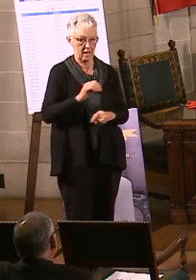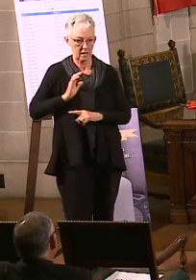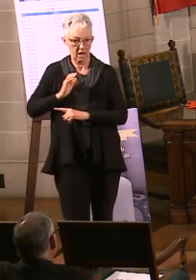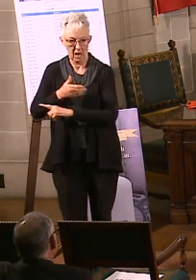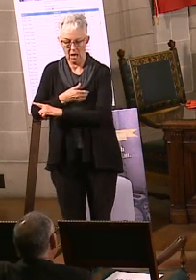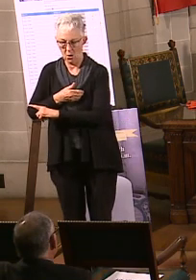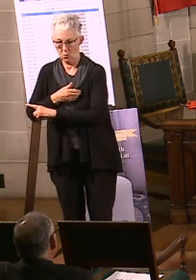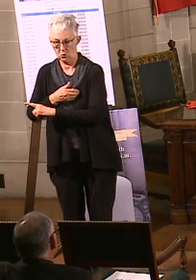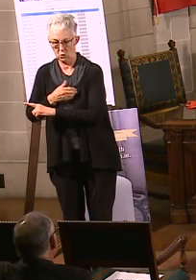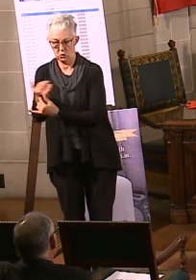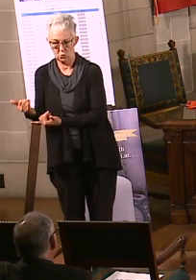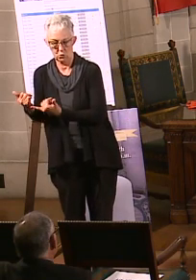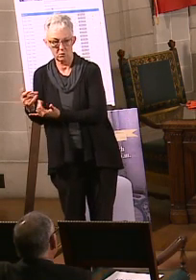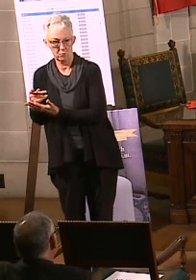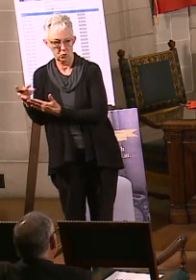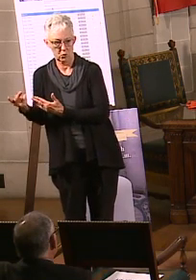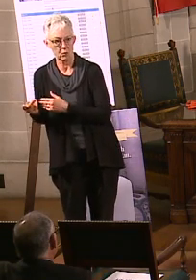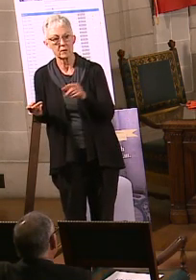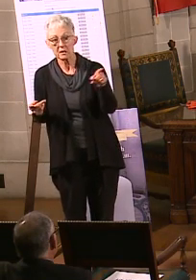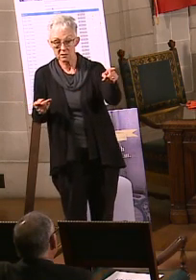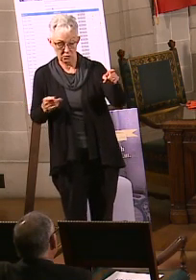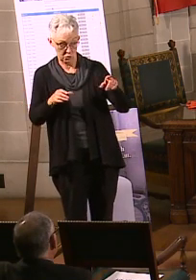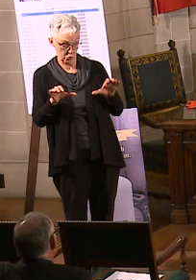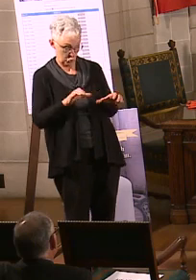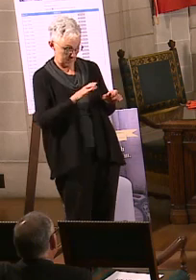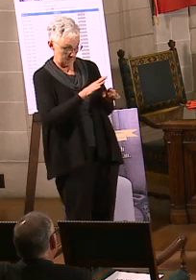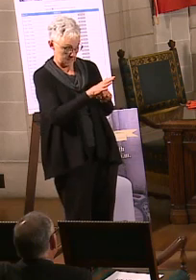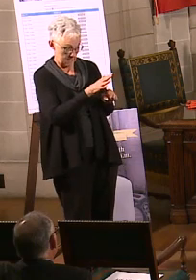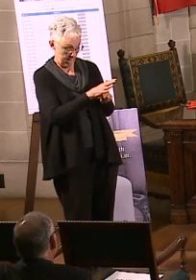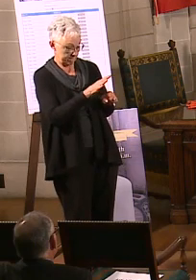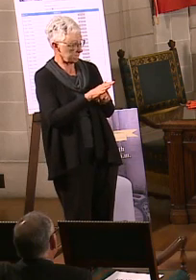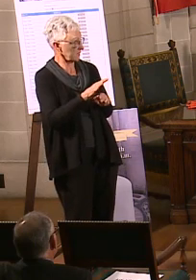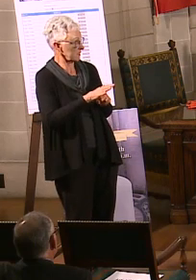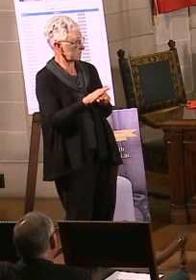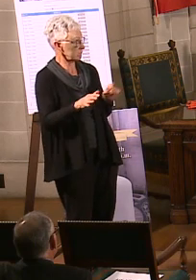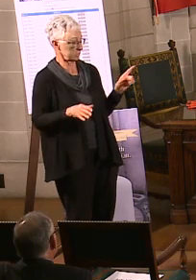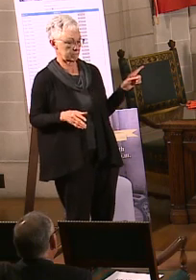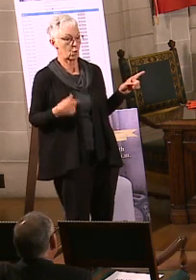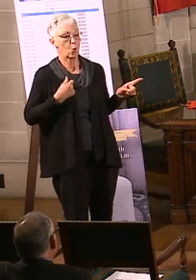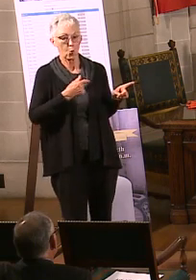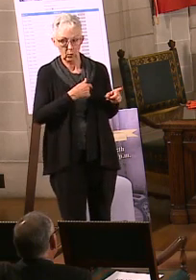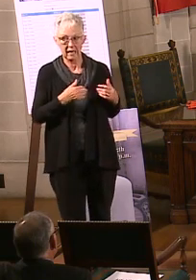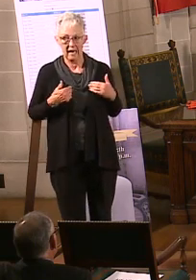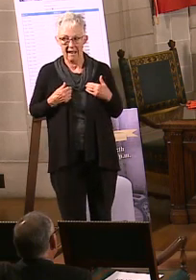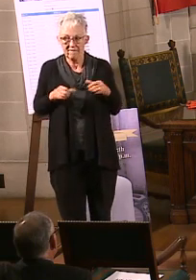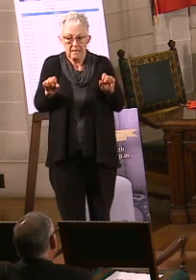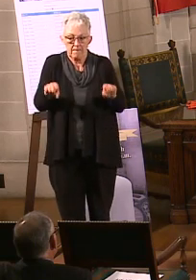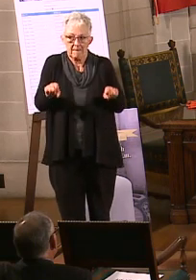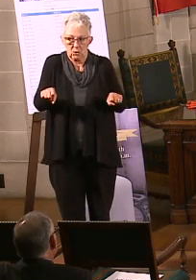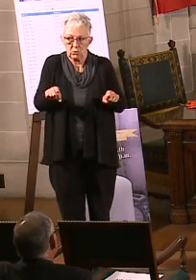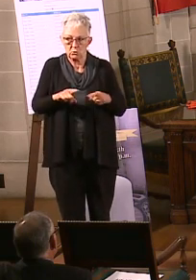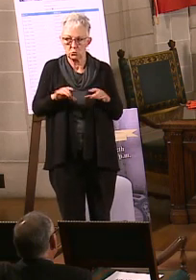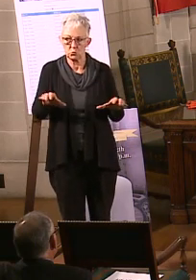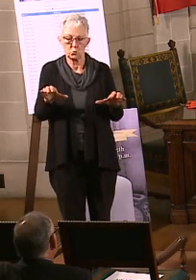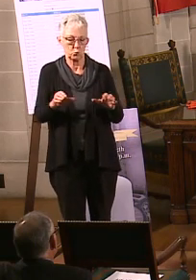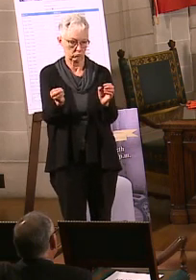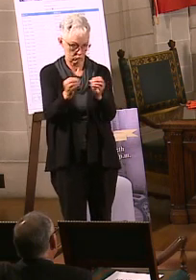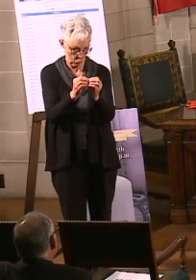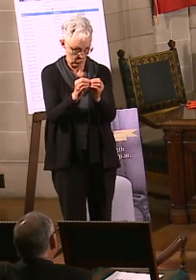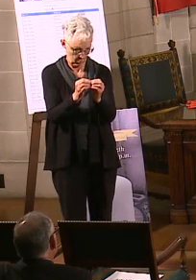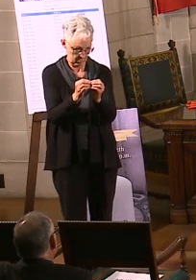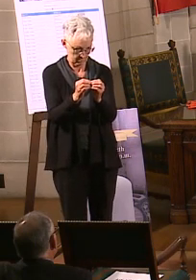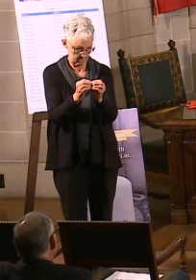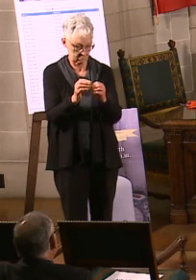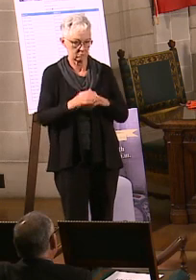expanded enough. We have got lots of capacity in the system, Martha. So absolutely, we've got more. We want to continue to